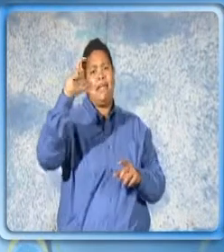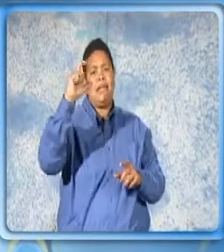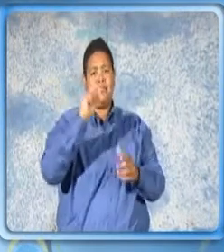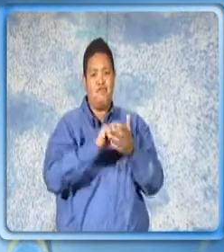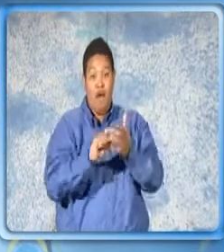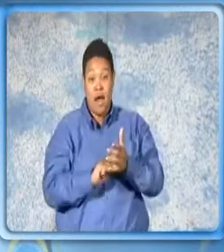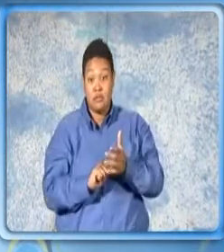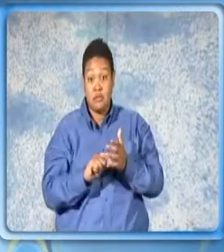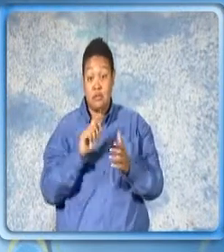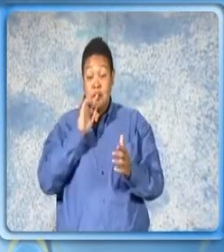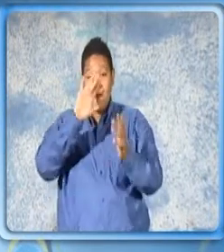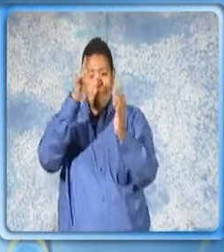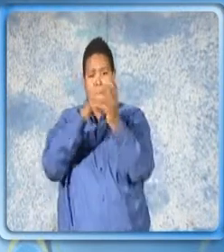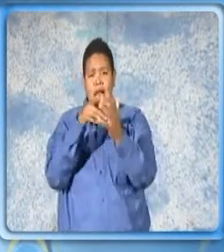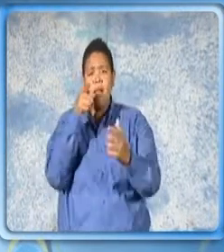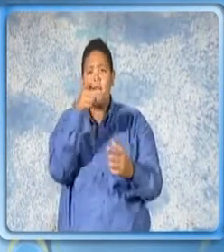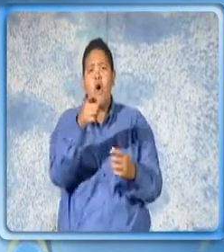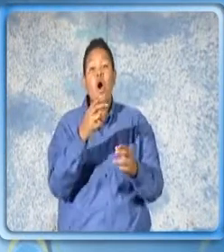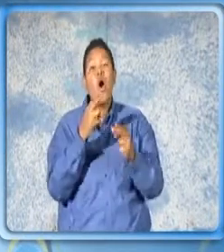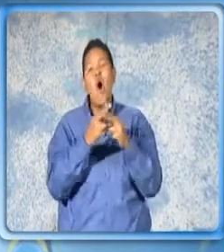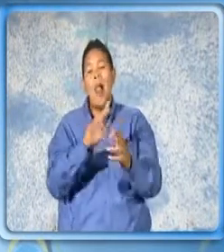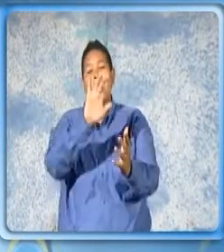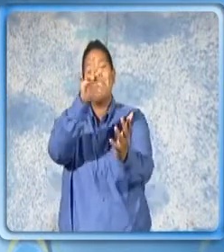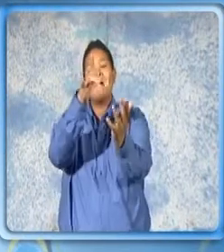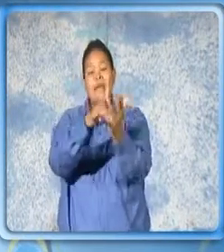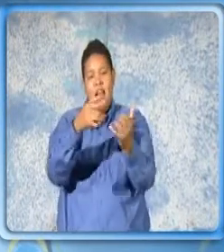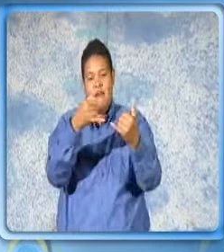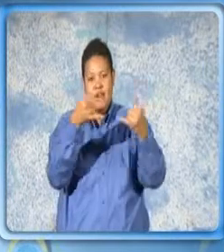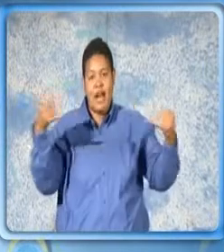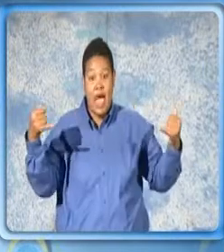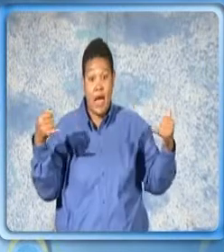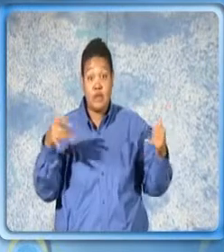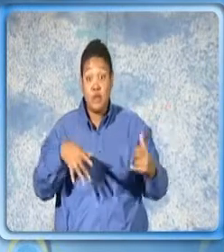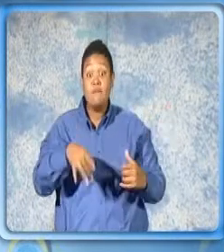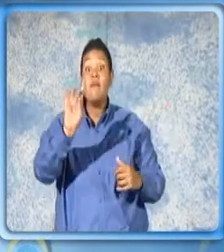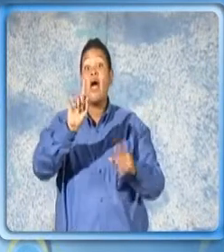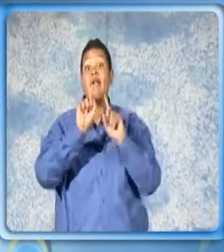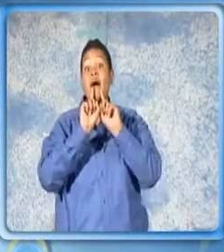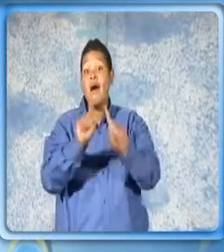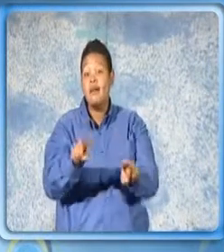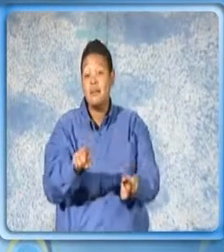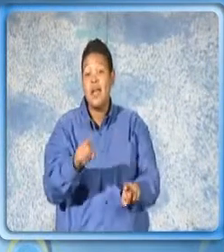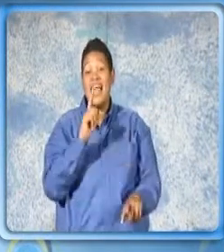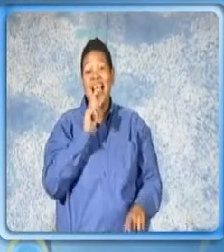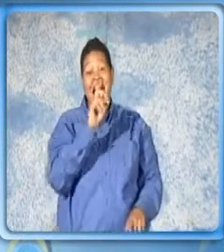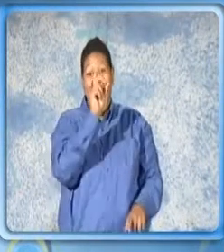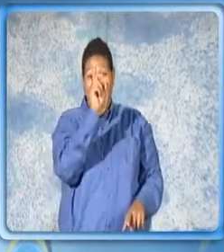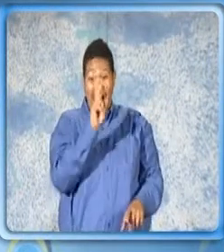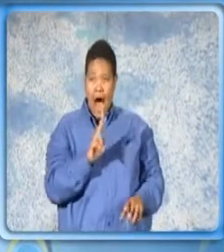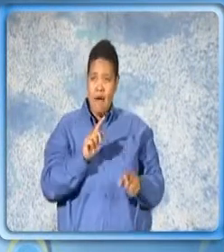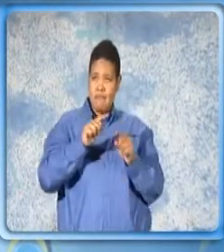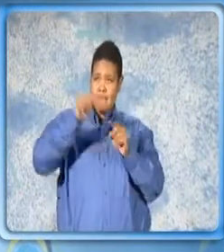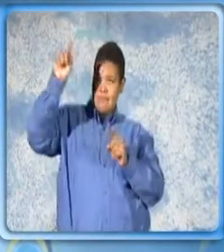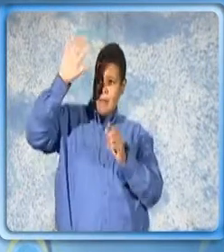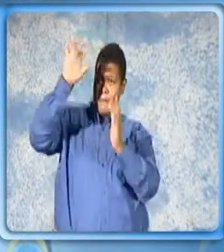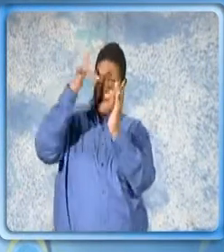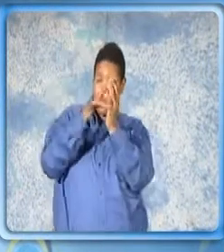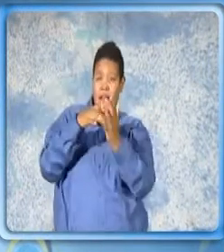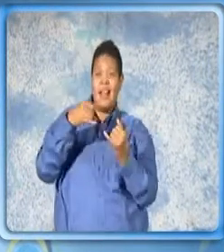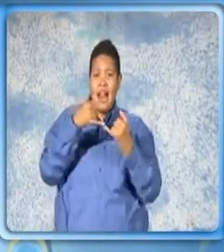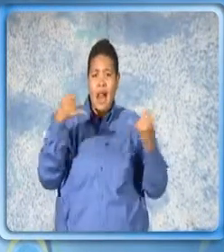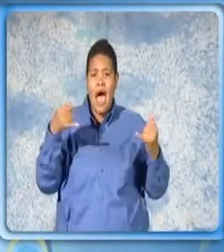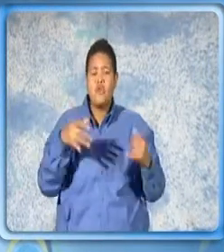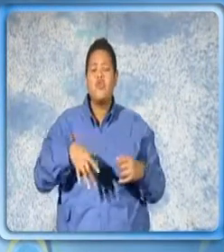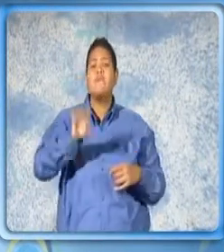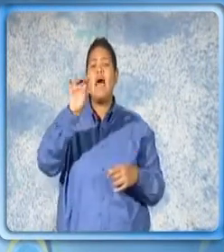The midpoint refers to the middle of the line. To find that point that is halfway along the line is to find the